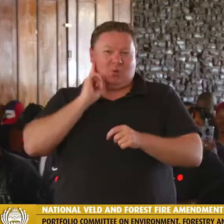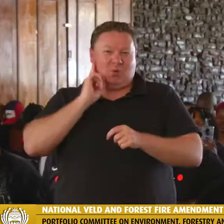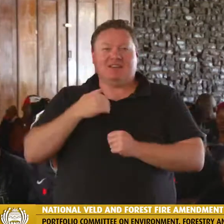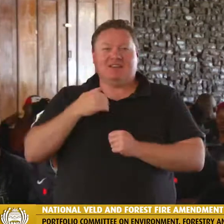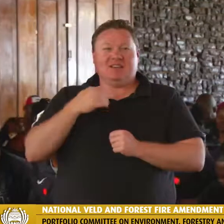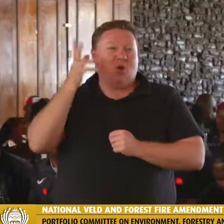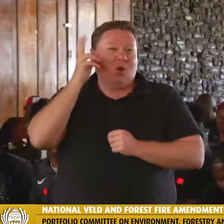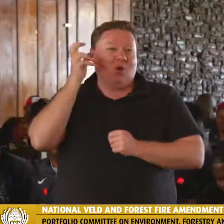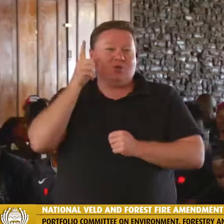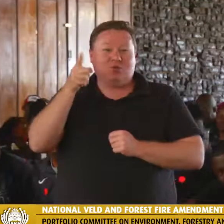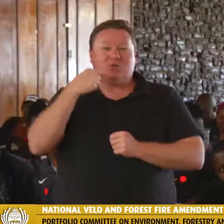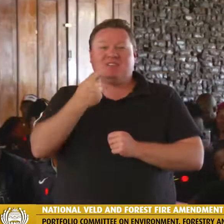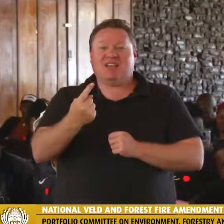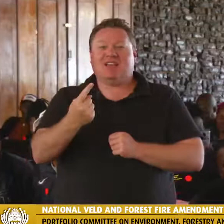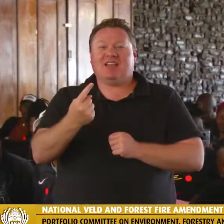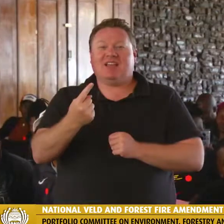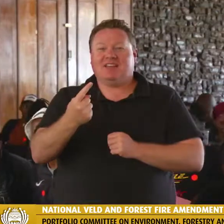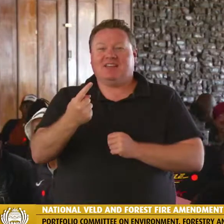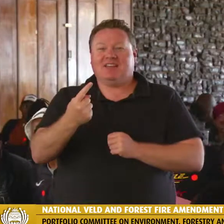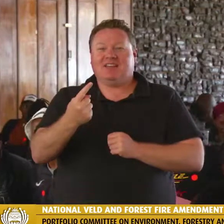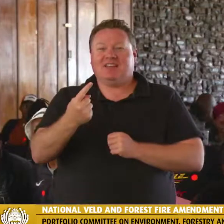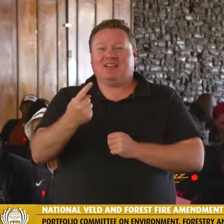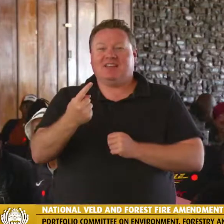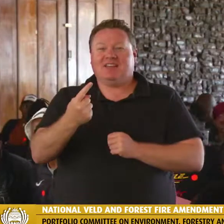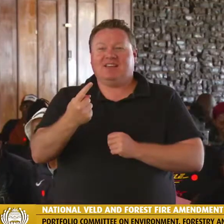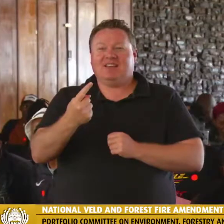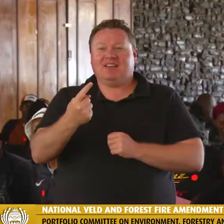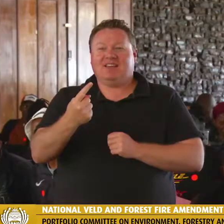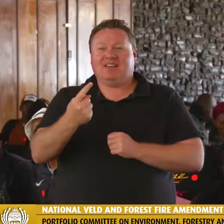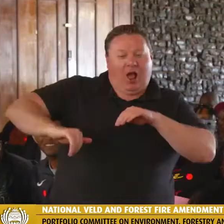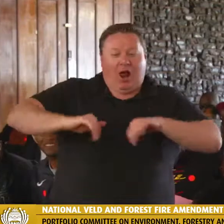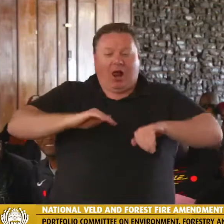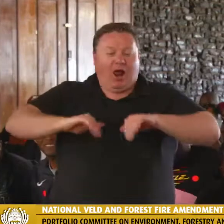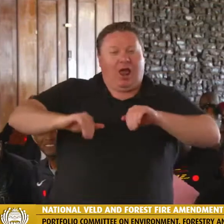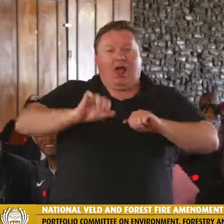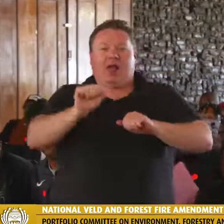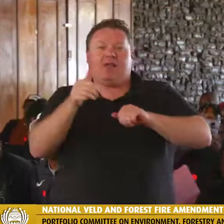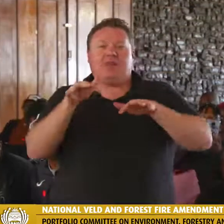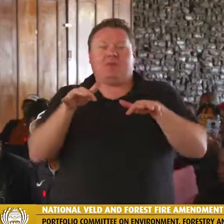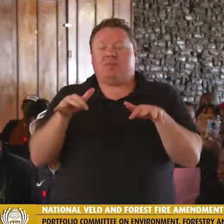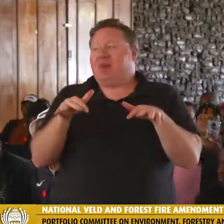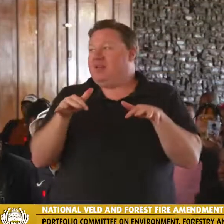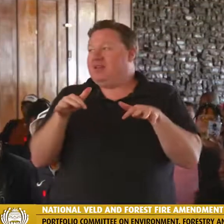to other people, such that they cannot follow what you are saying.